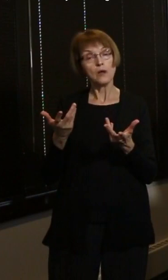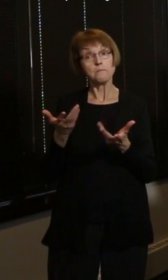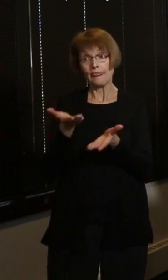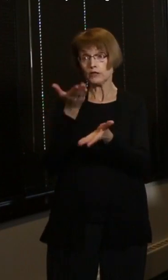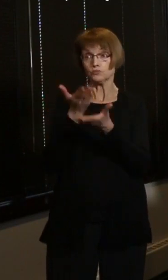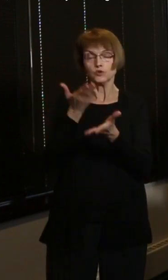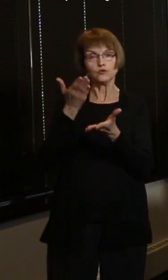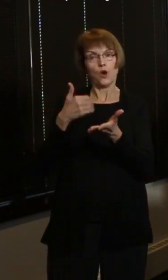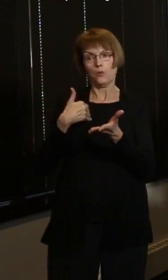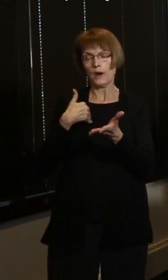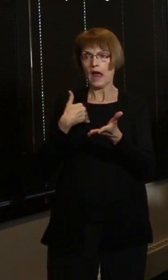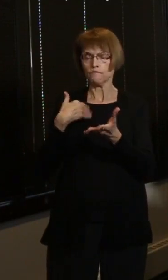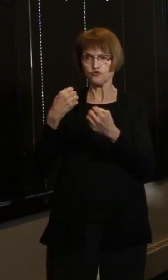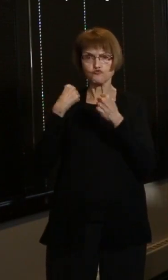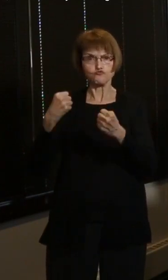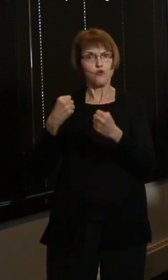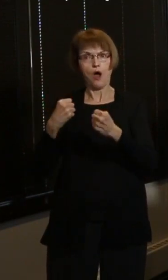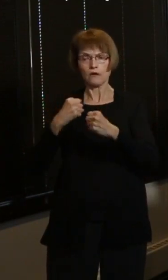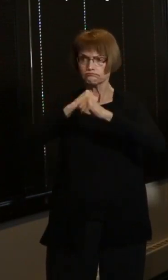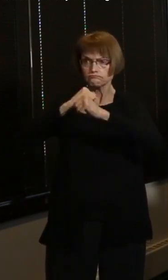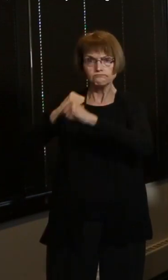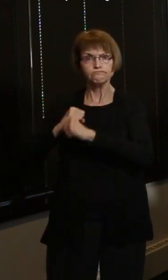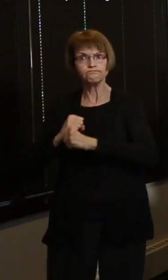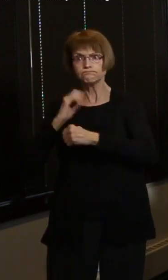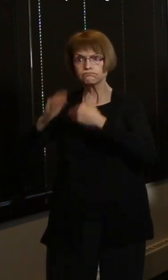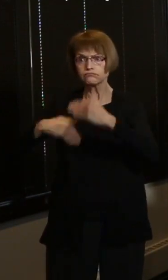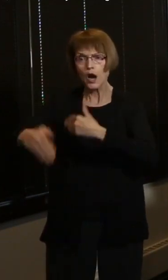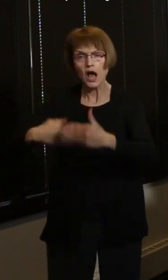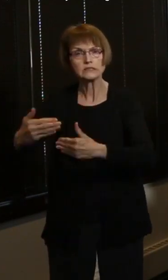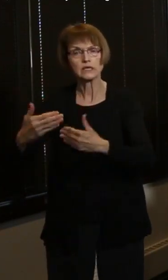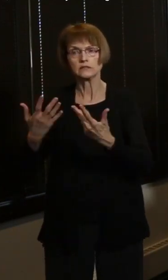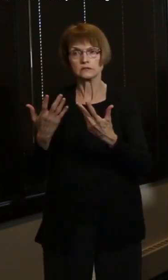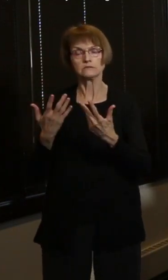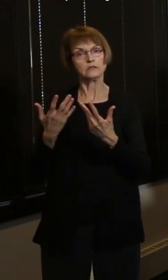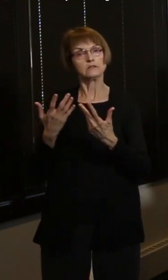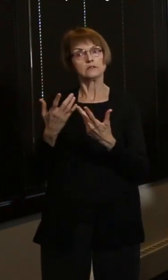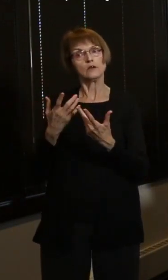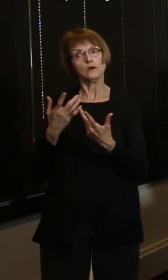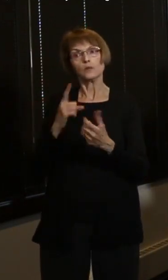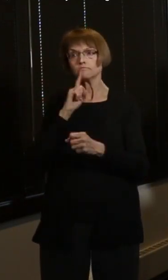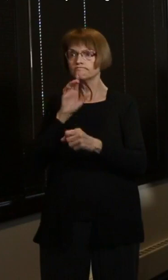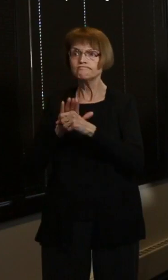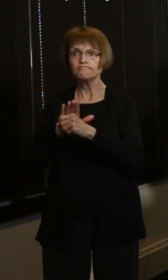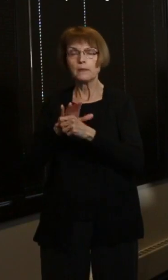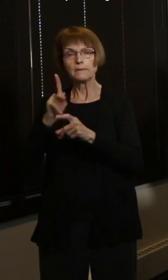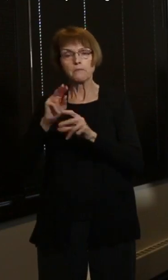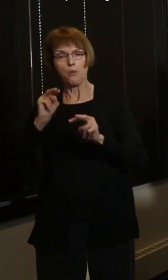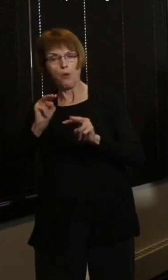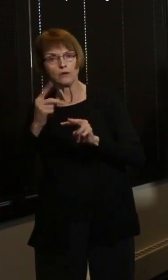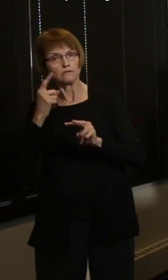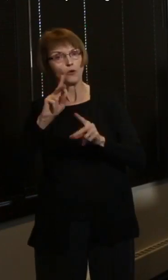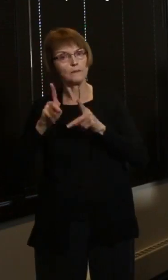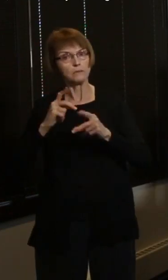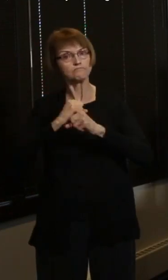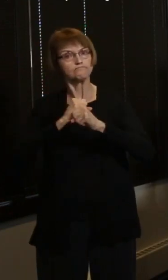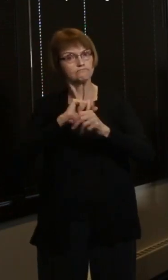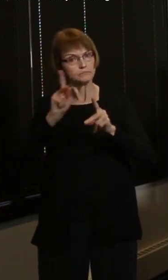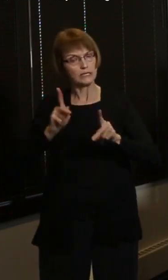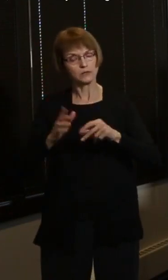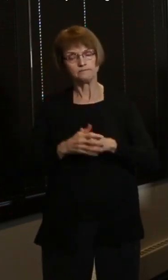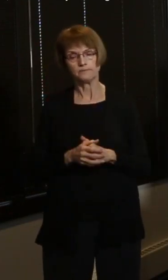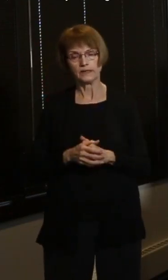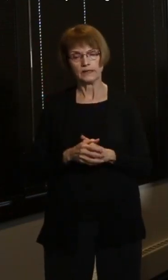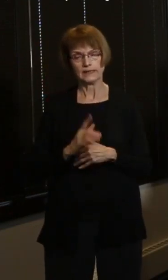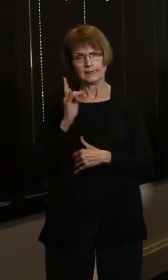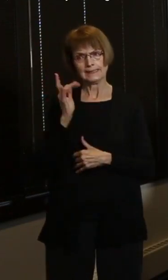behind this vaccine to show that people are looking out for the safety of the public. It looks like